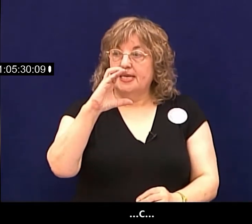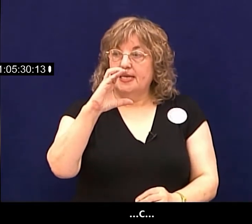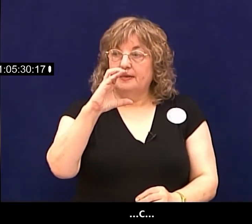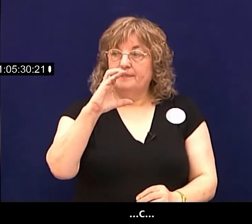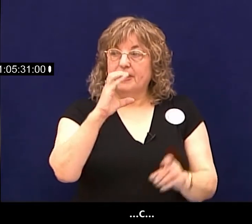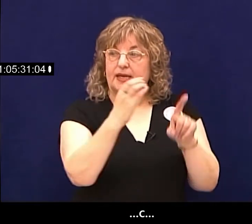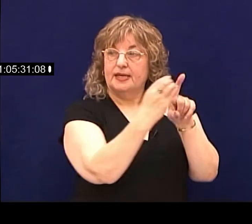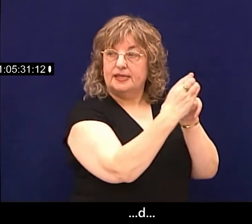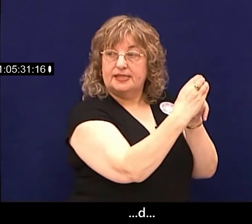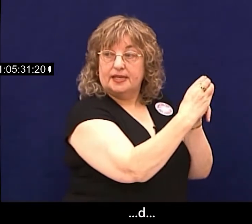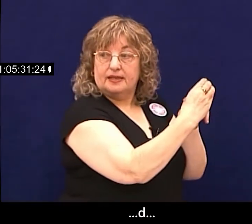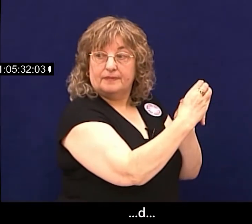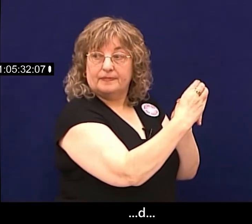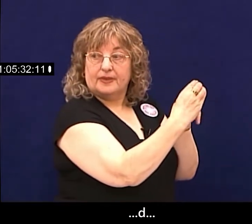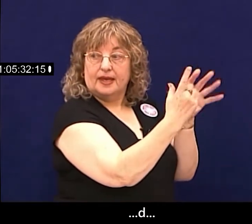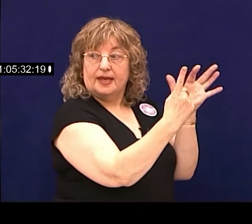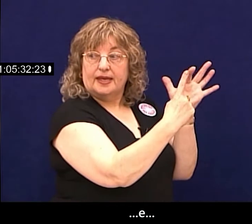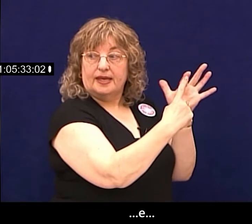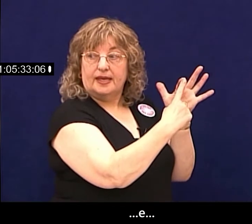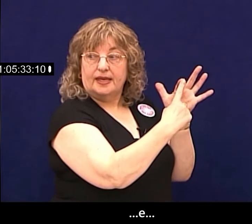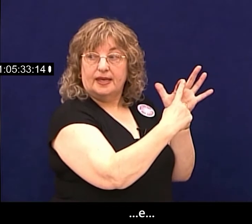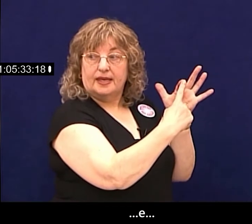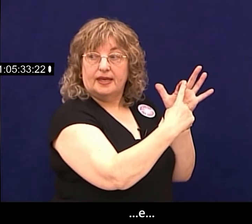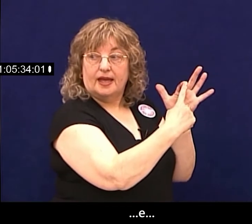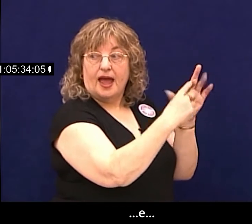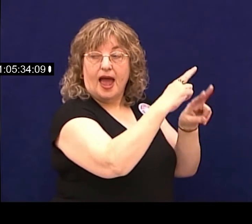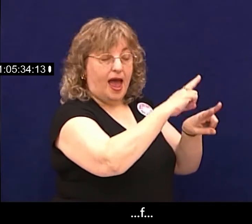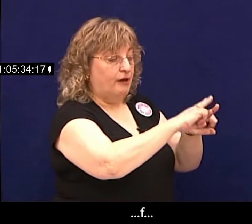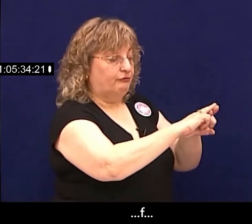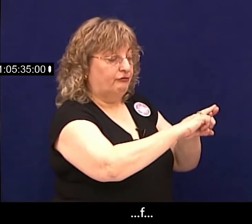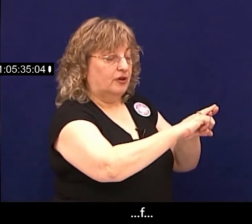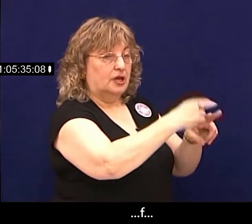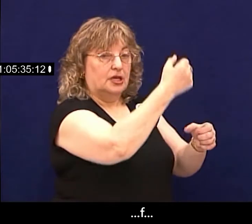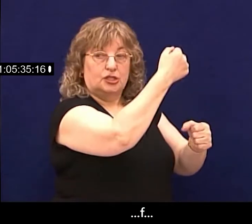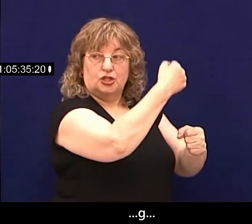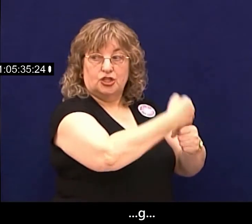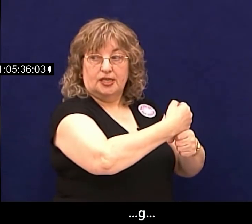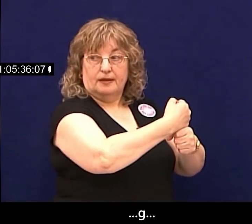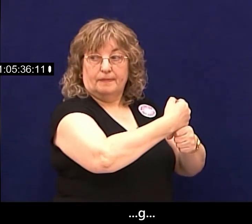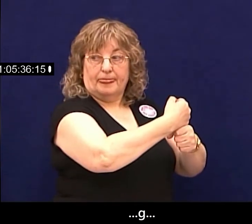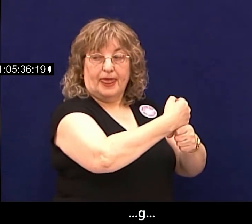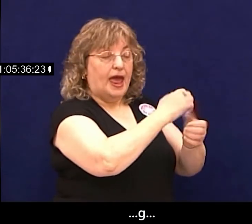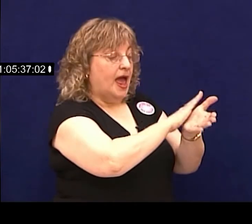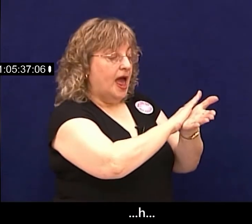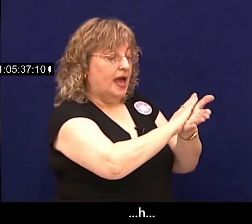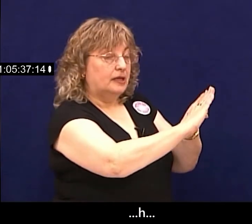C, D, E, F, G,